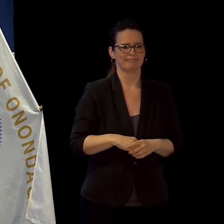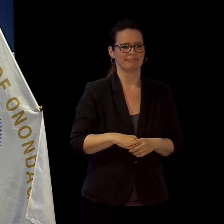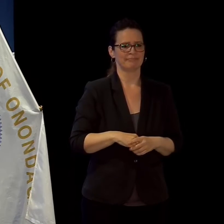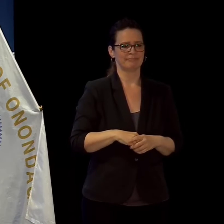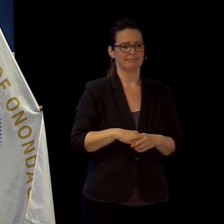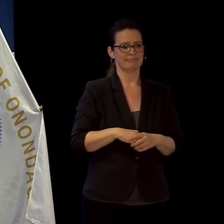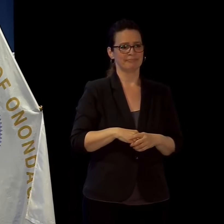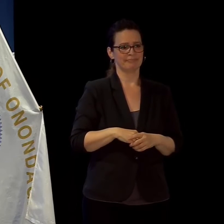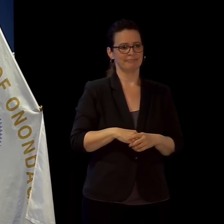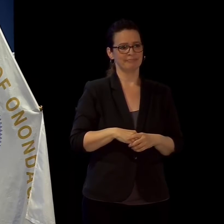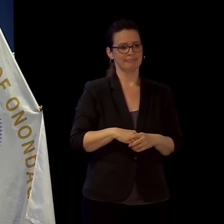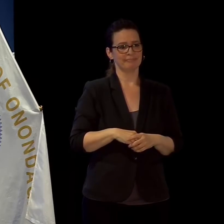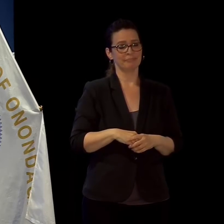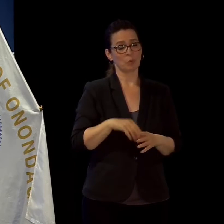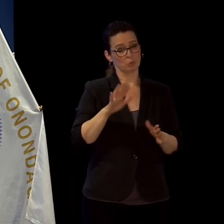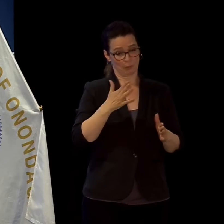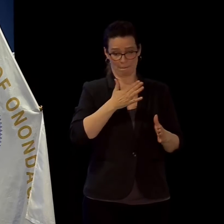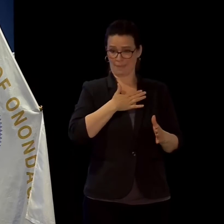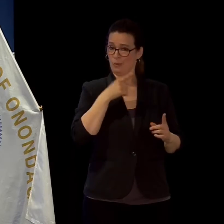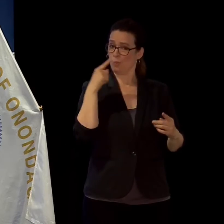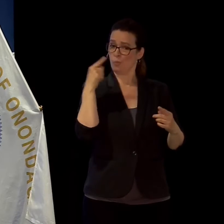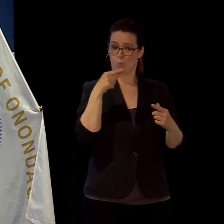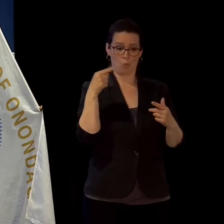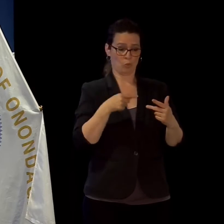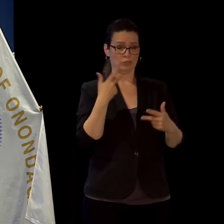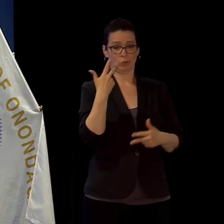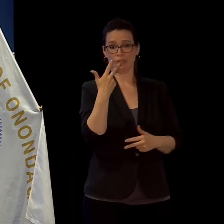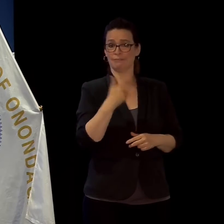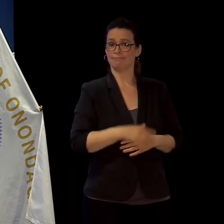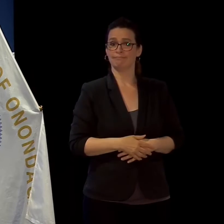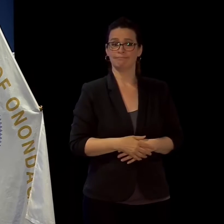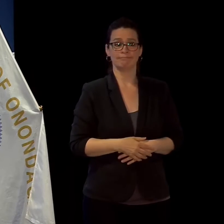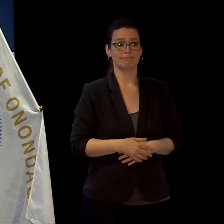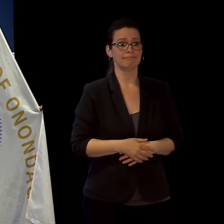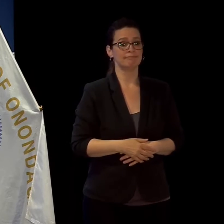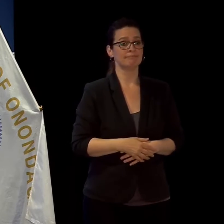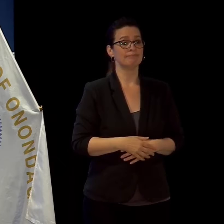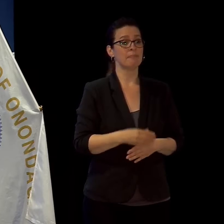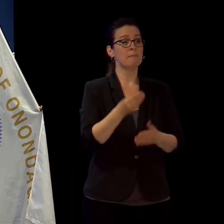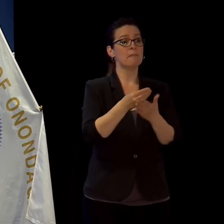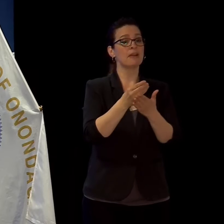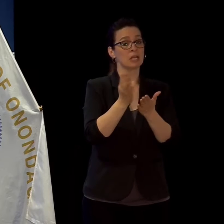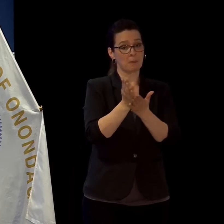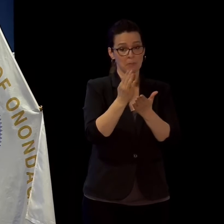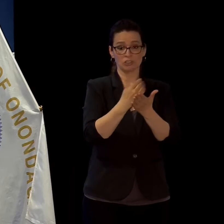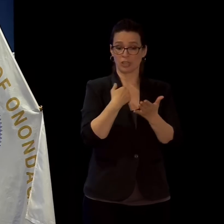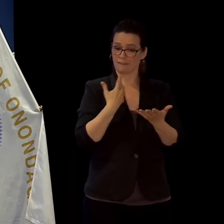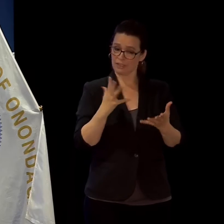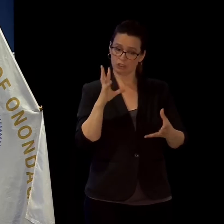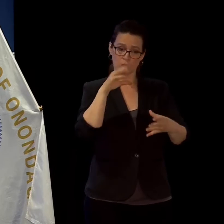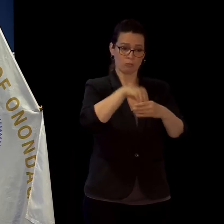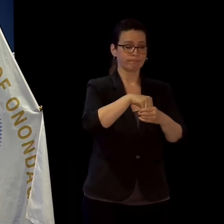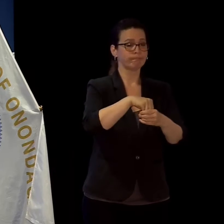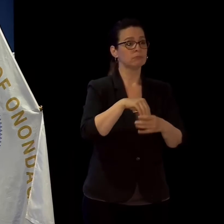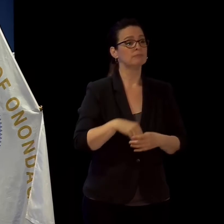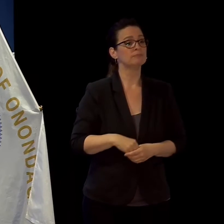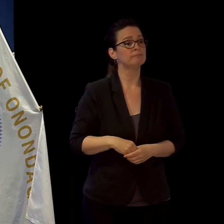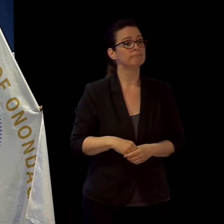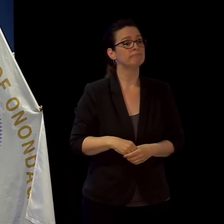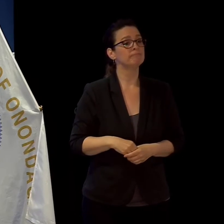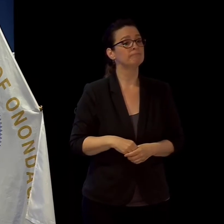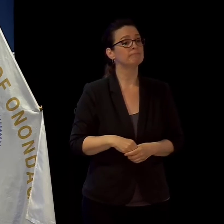goals moving forward out of this process. There will be money in the budget. And I believe